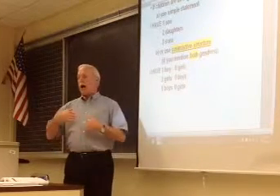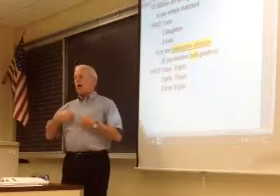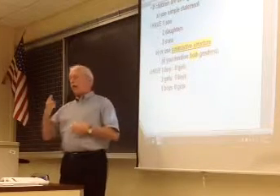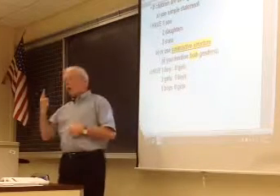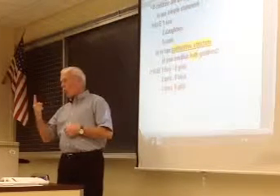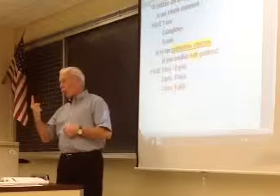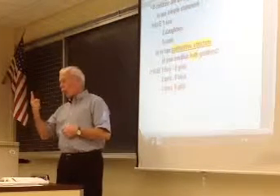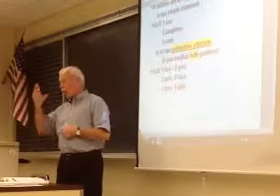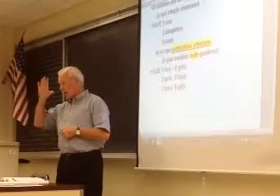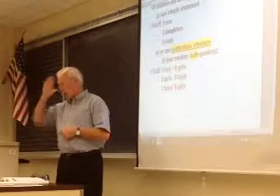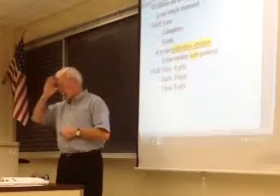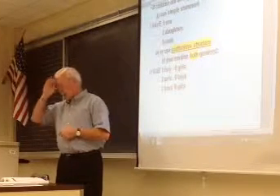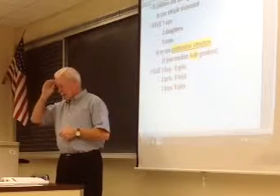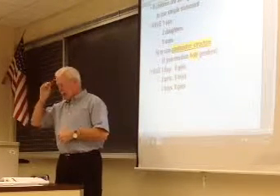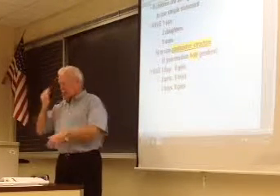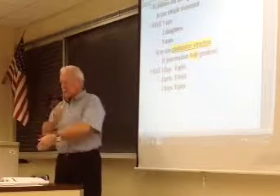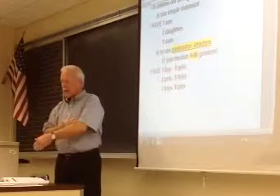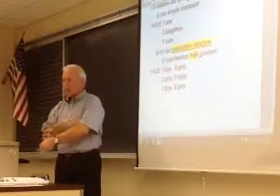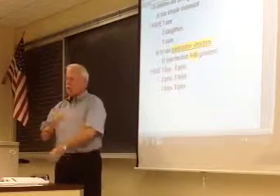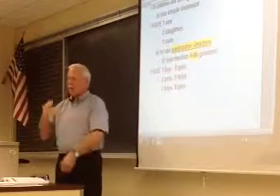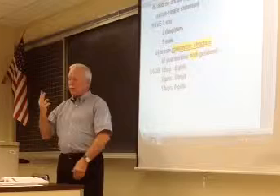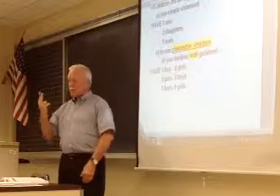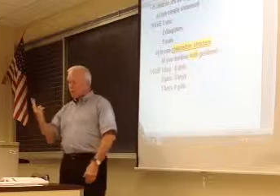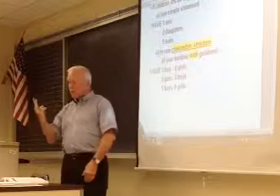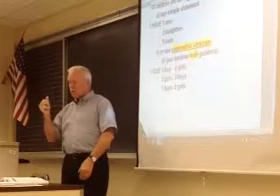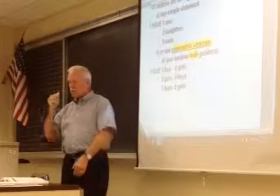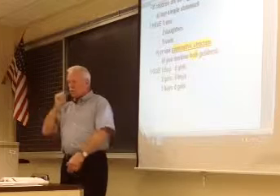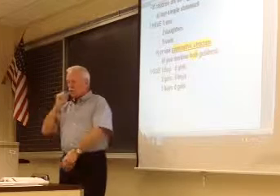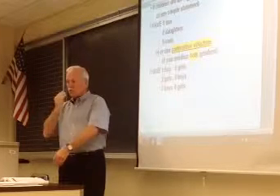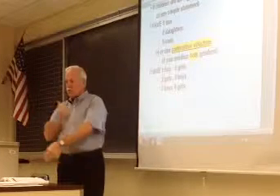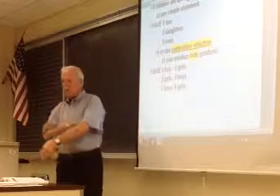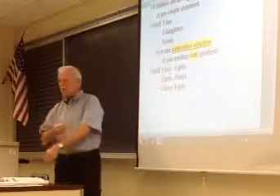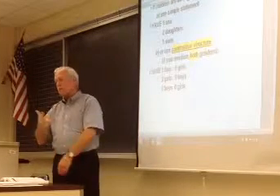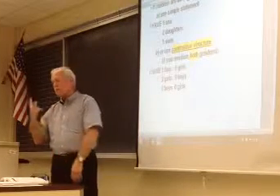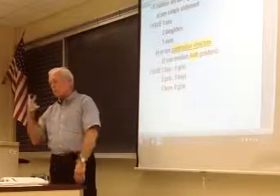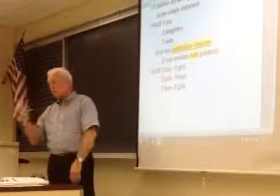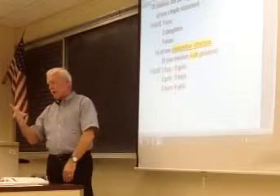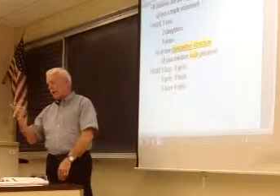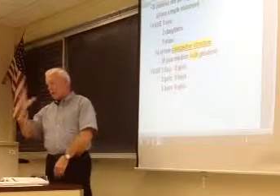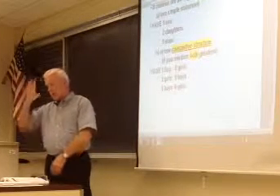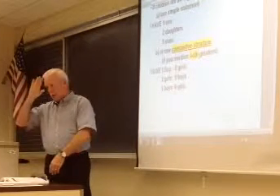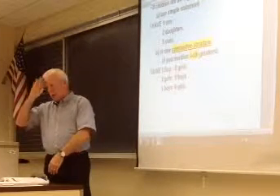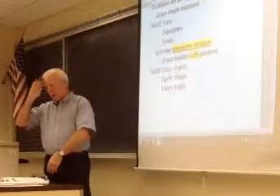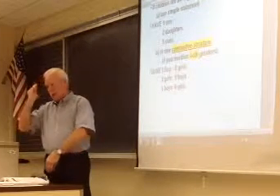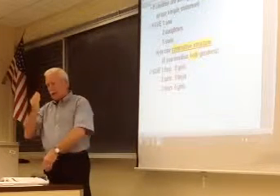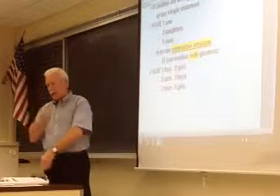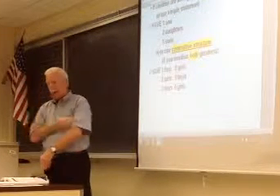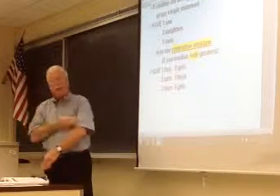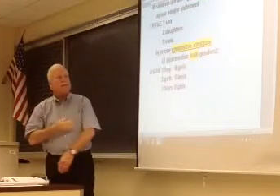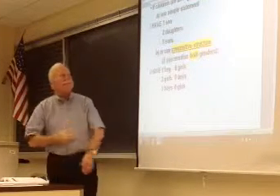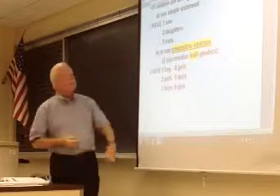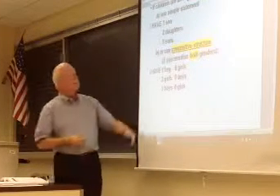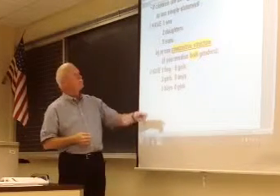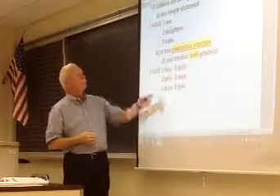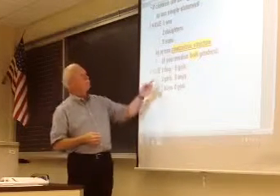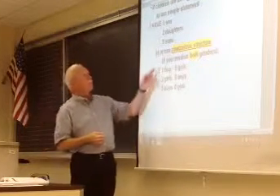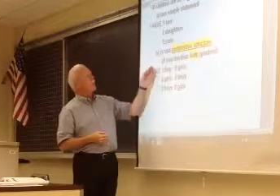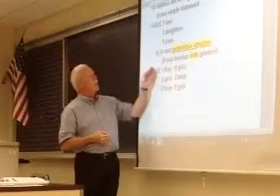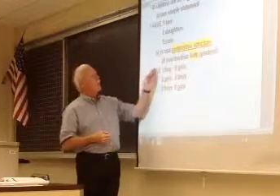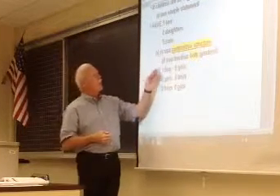I've got 1 son, or I've got 2 daughters, or I've got 3 sons. But